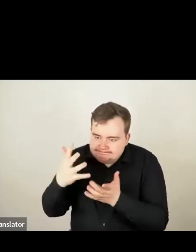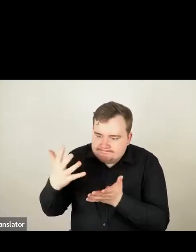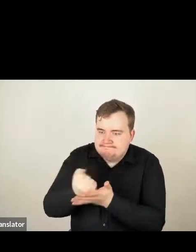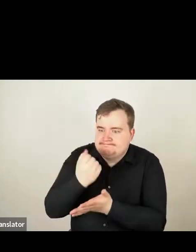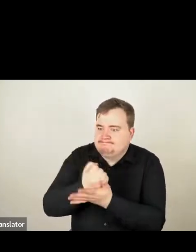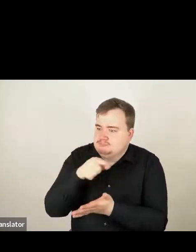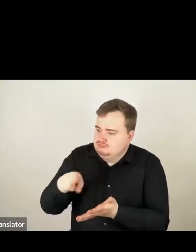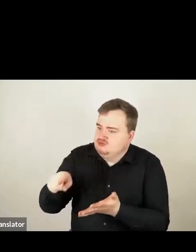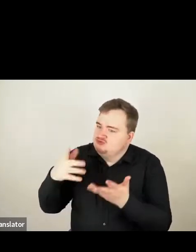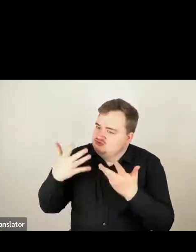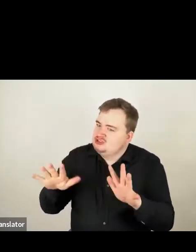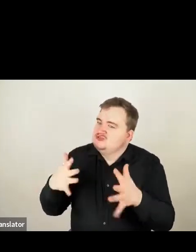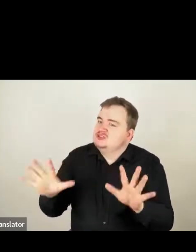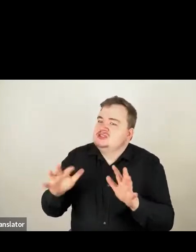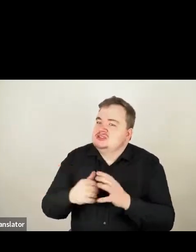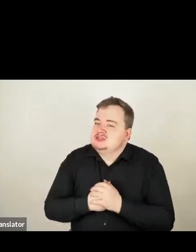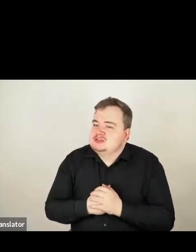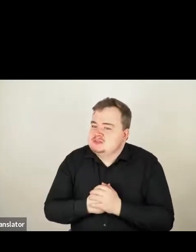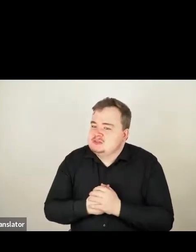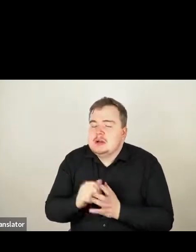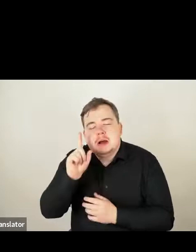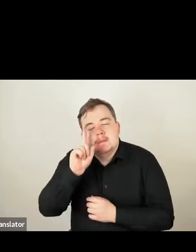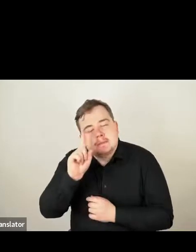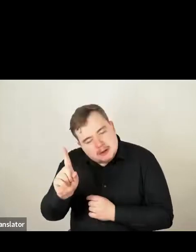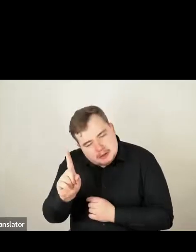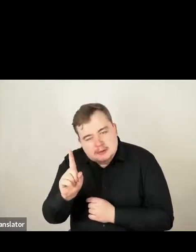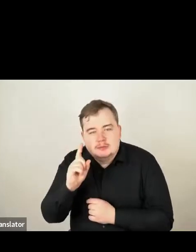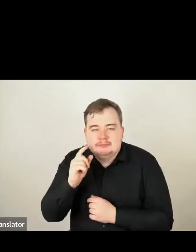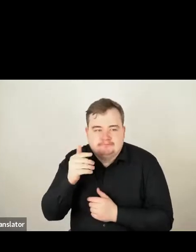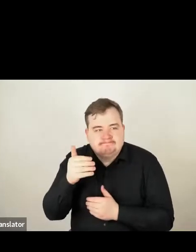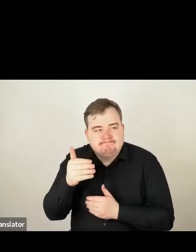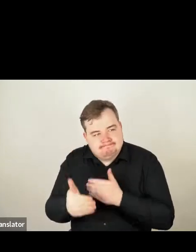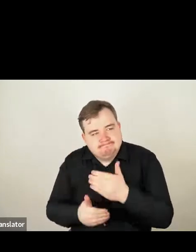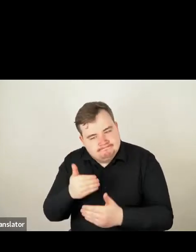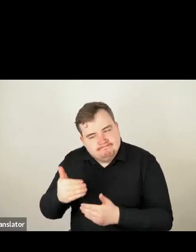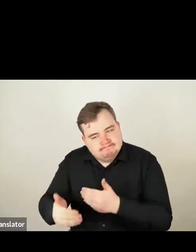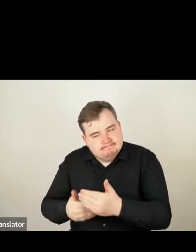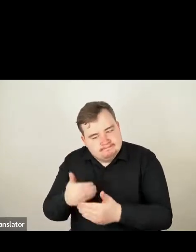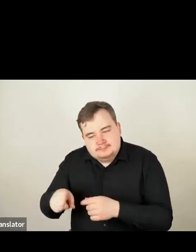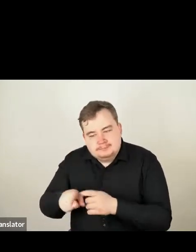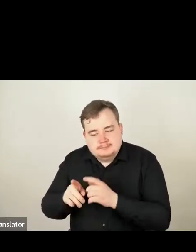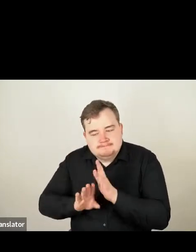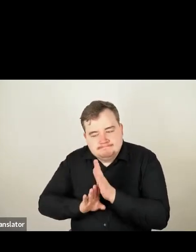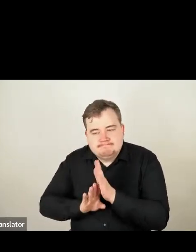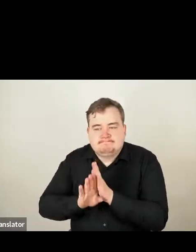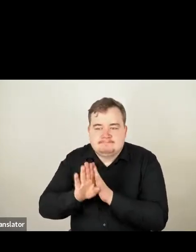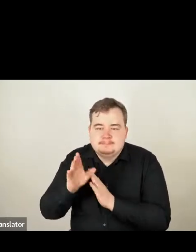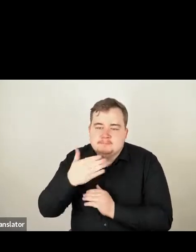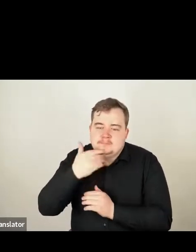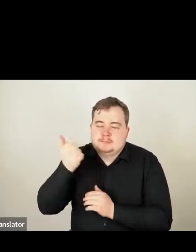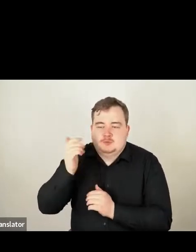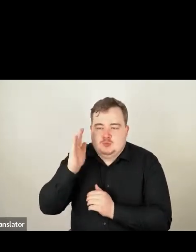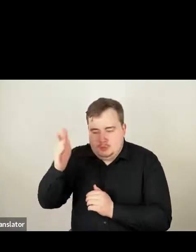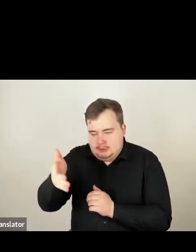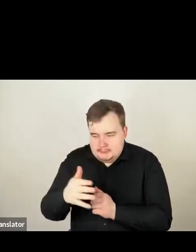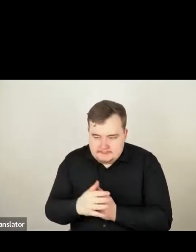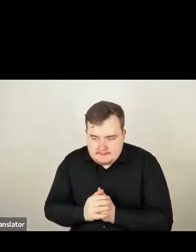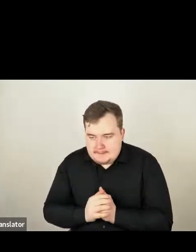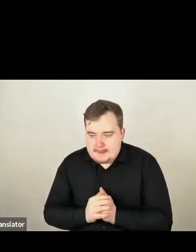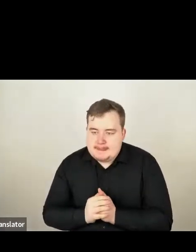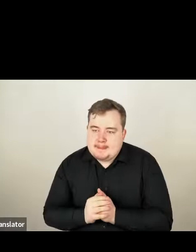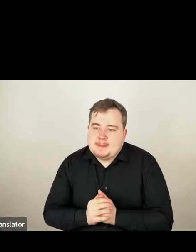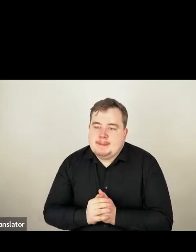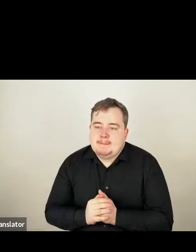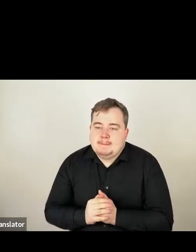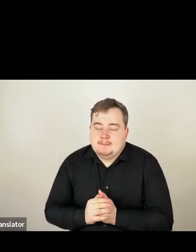We need to go further in order to improve the work. Well, achieving a parliament that it's